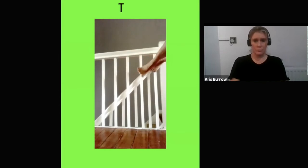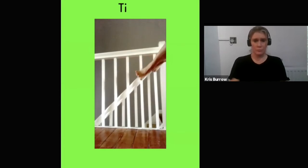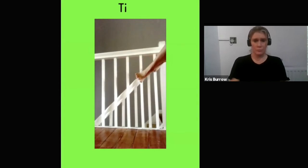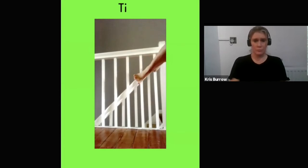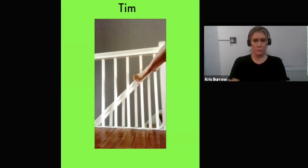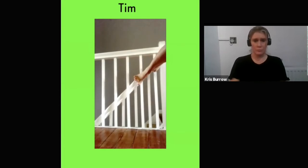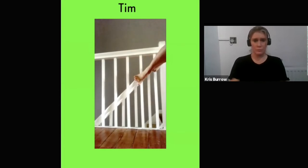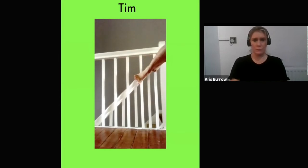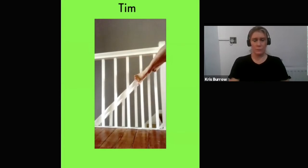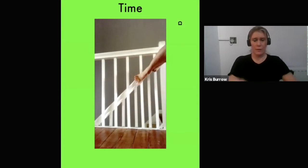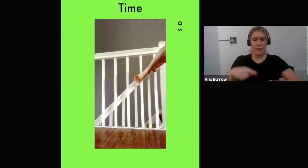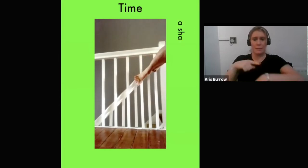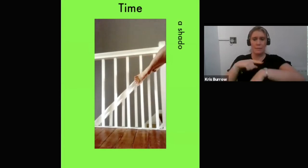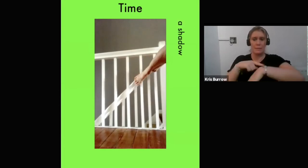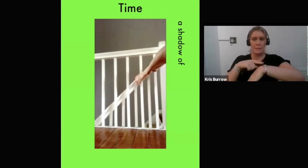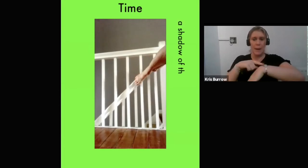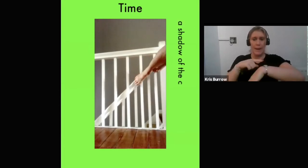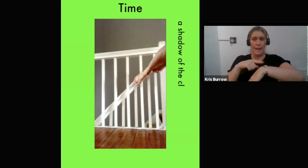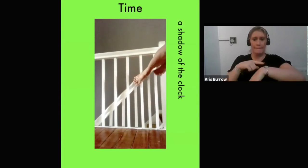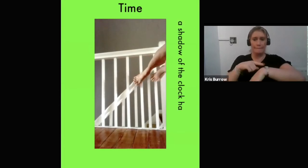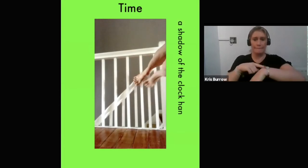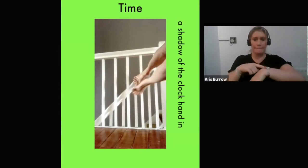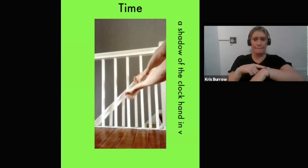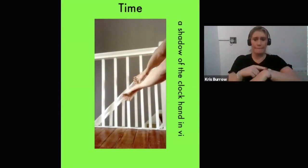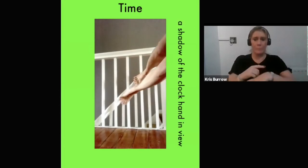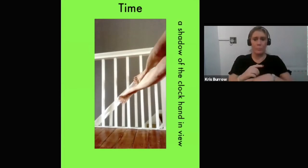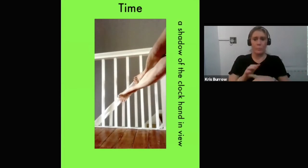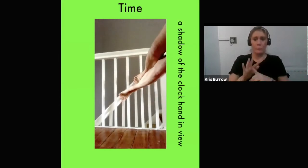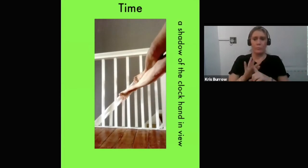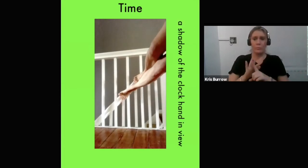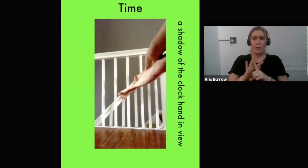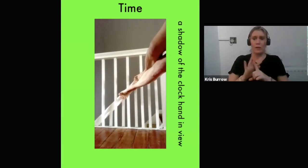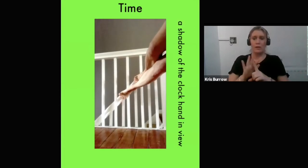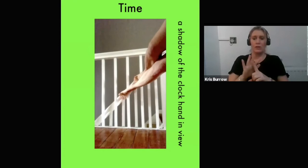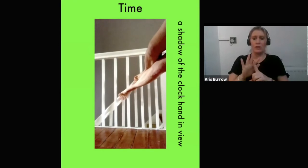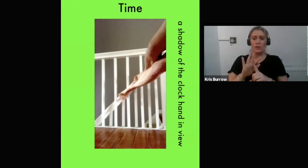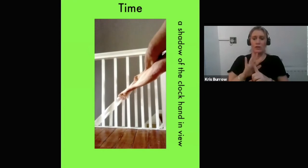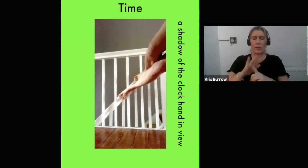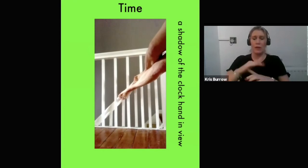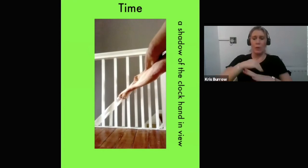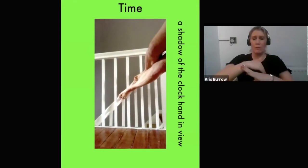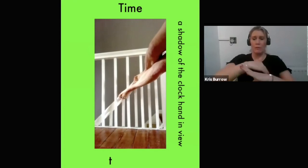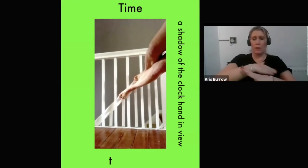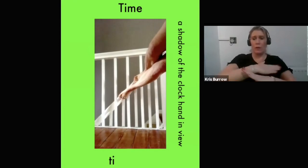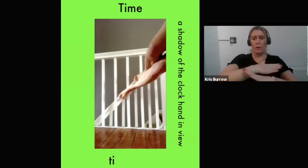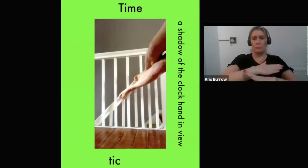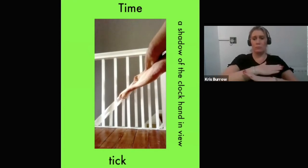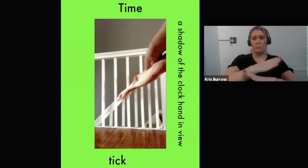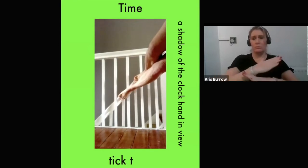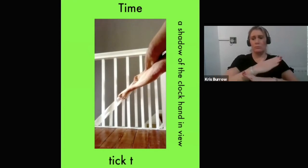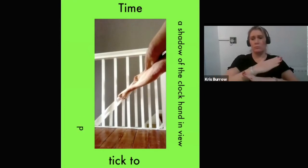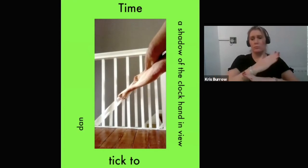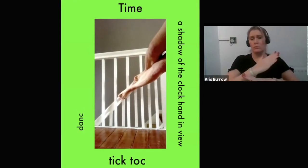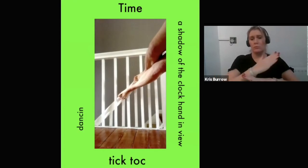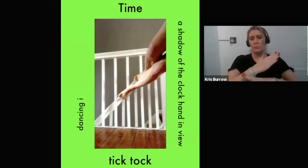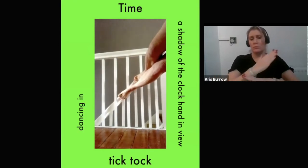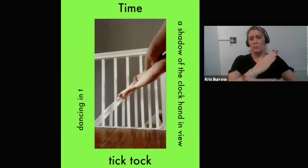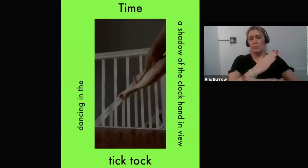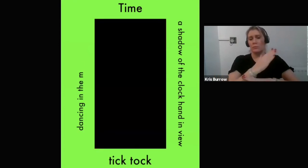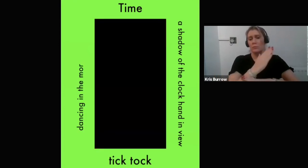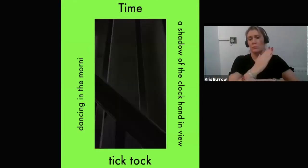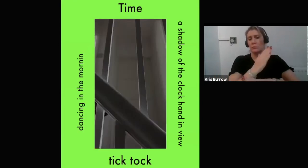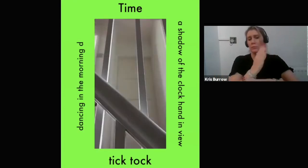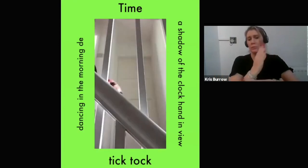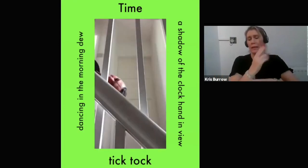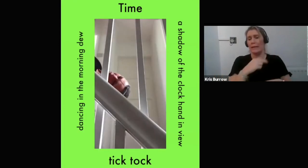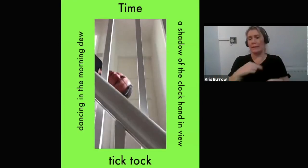Time. A shadow of the clock hand in view. Tick-tock, dancing in the